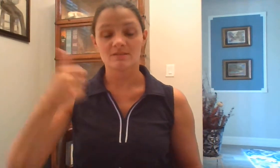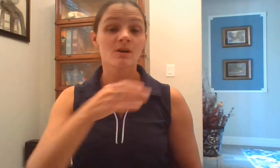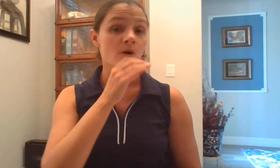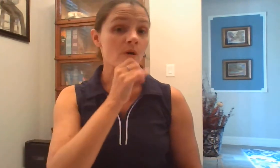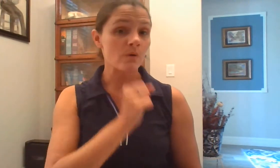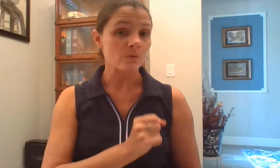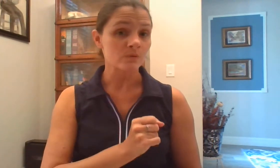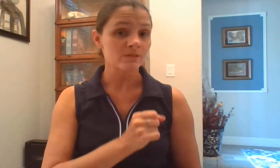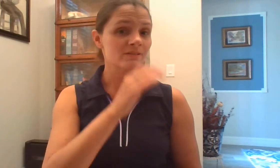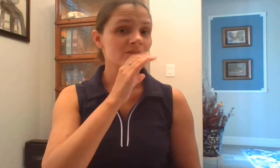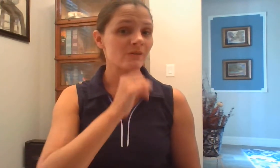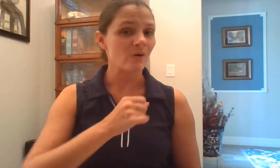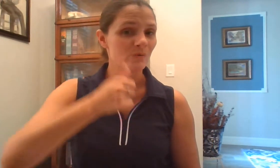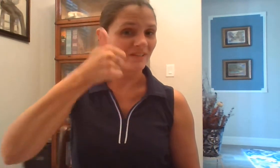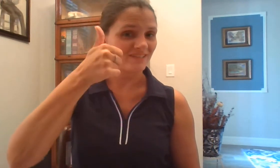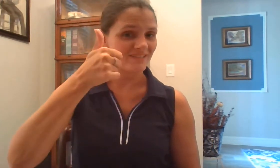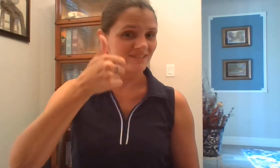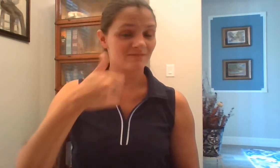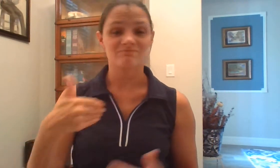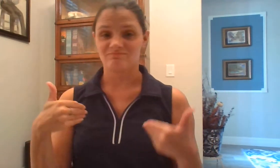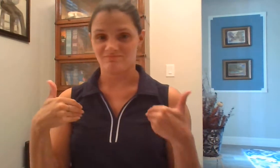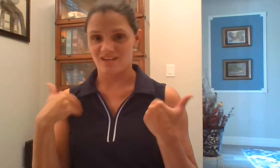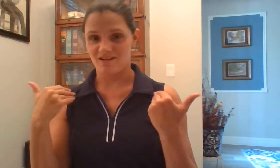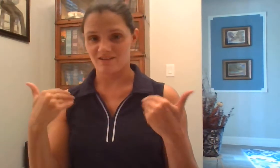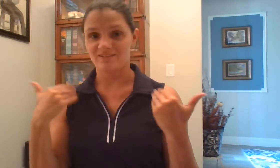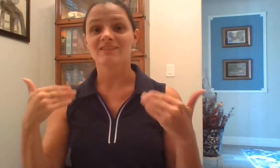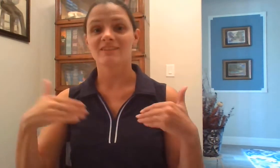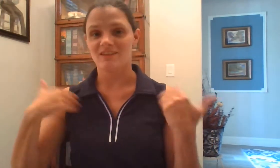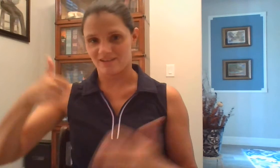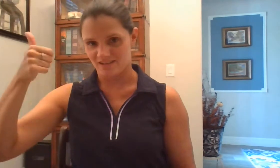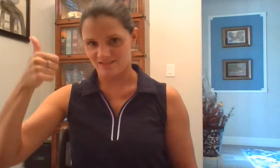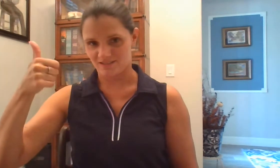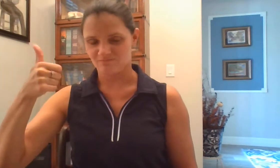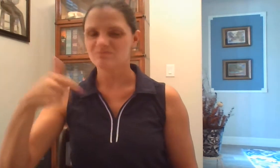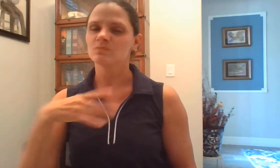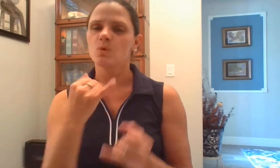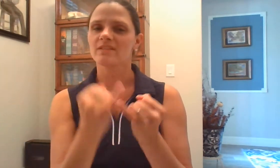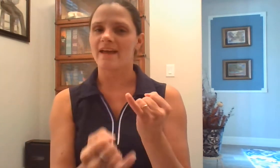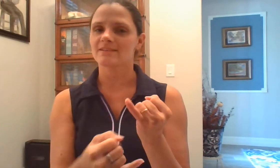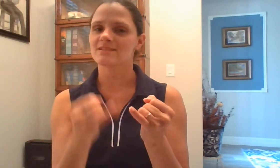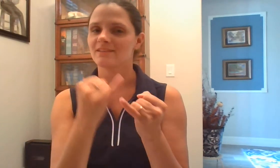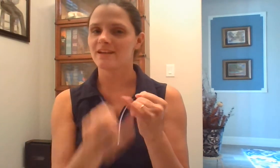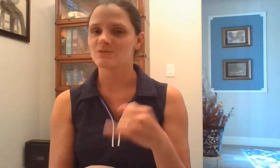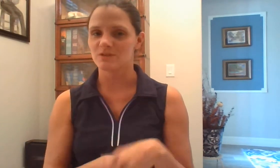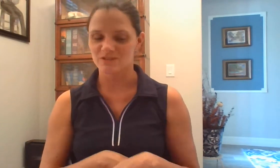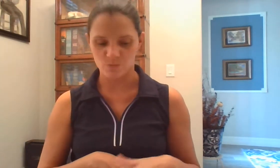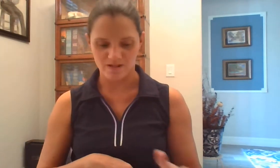old oldest or last last works as well